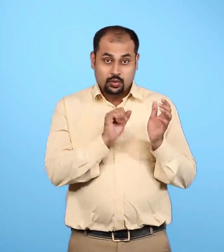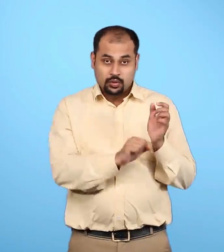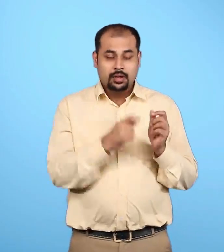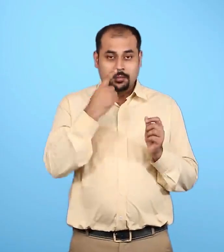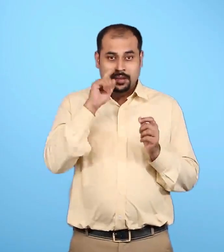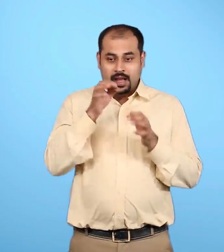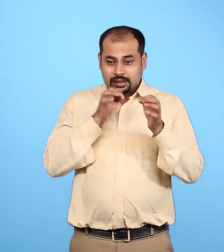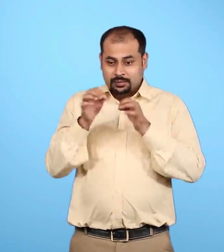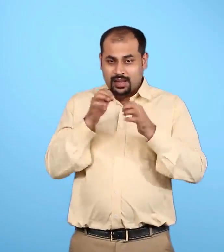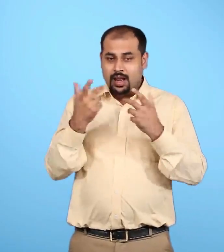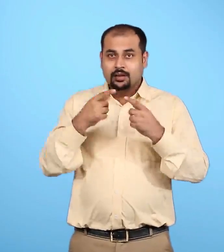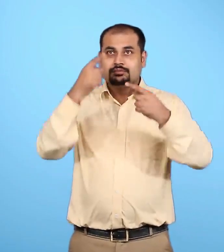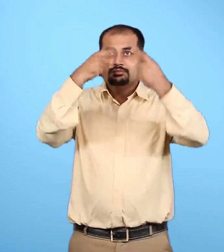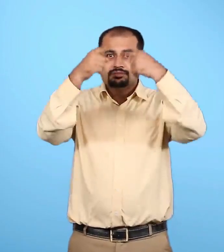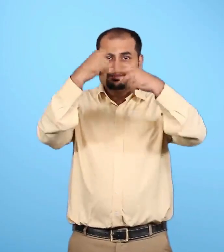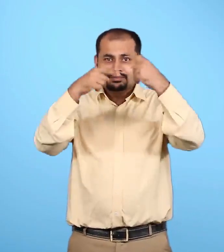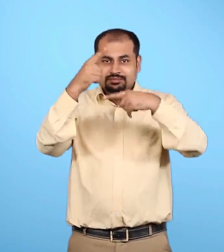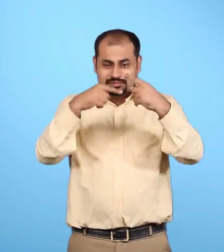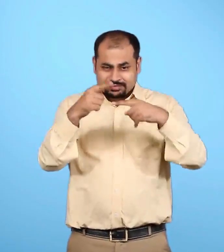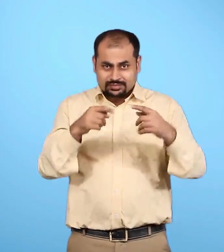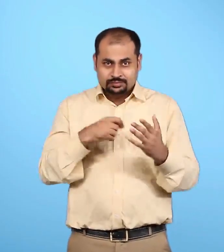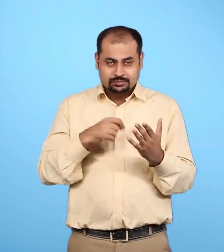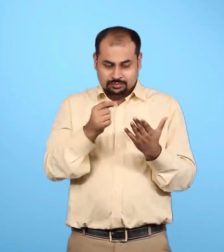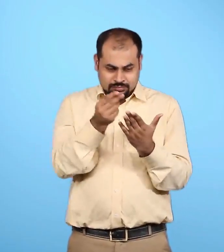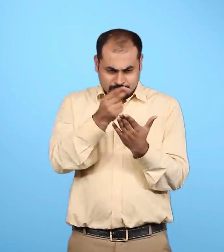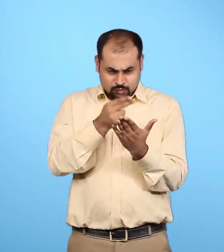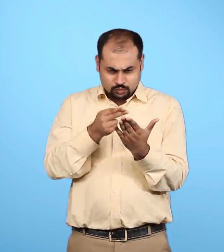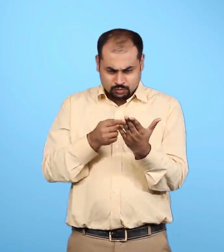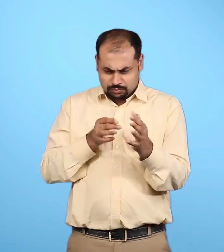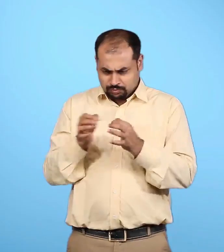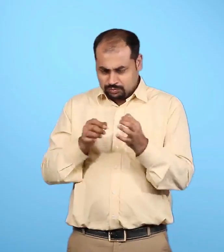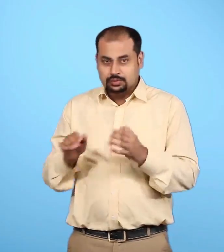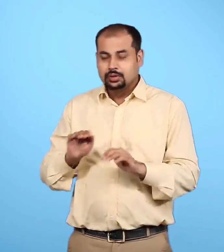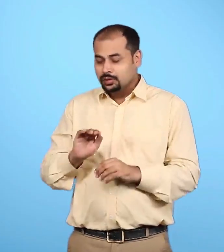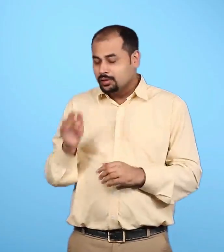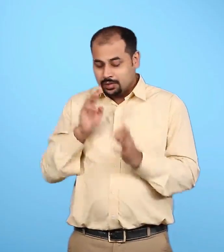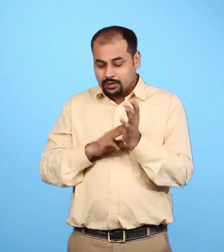Madhav's mother helped him understand her family with the help of this drawing.